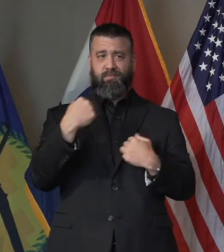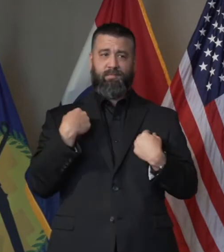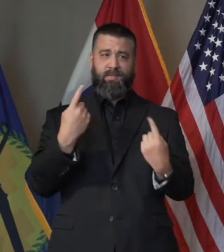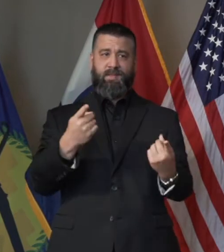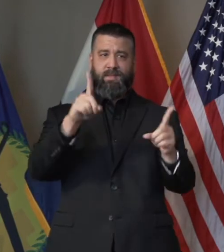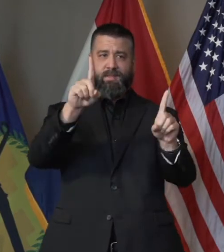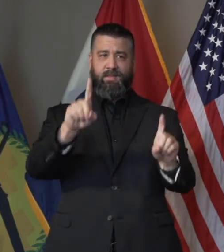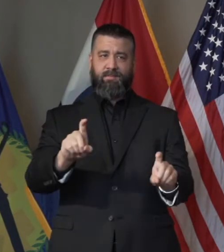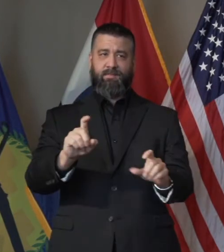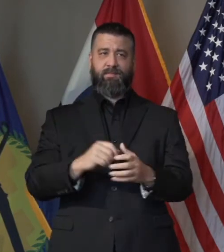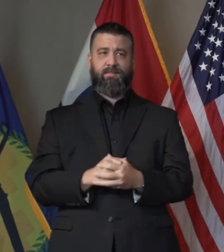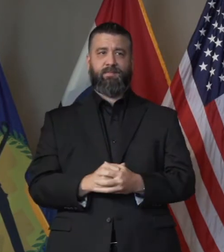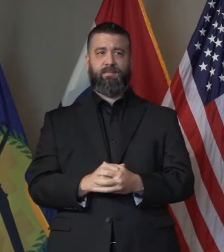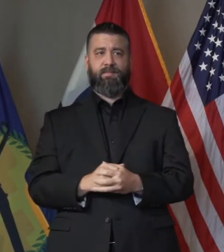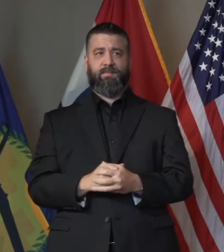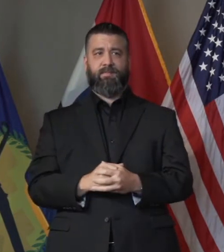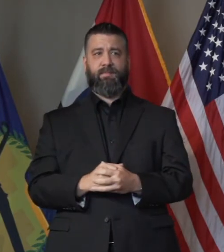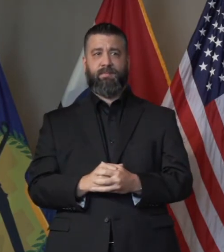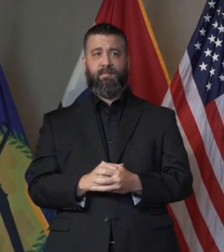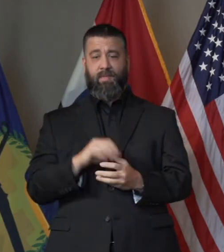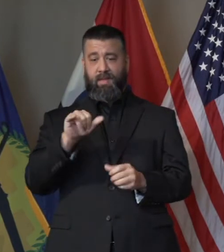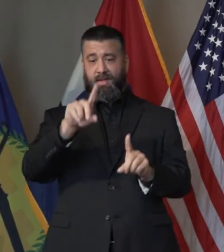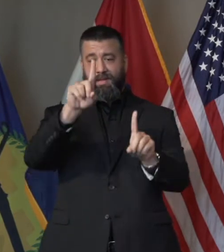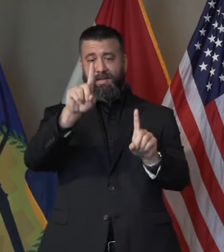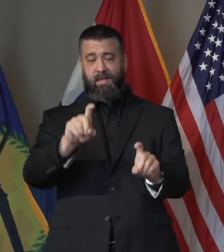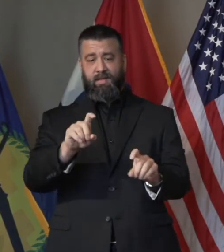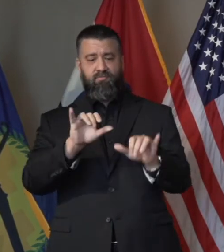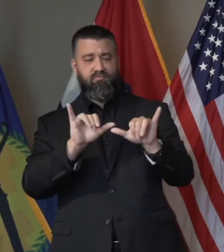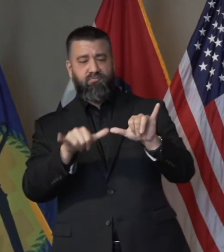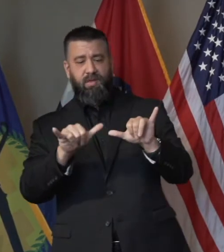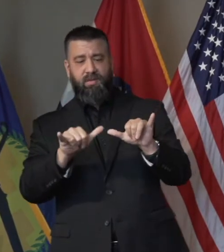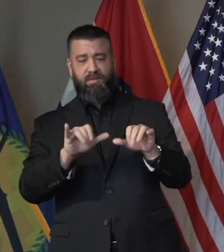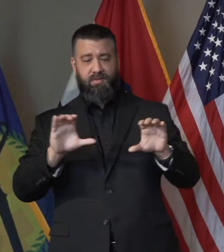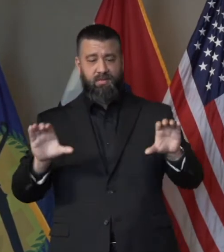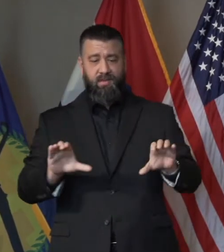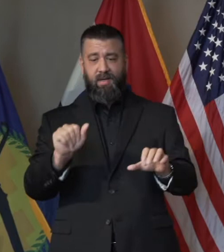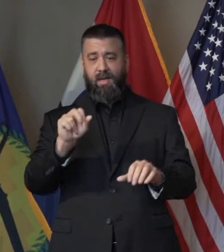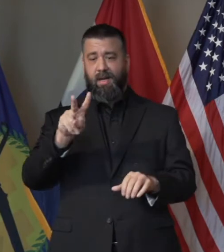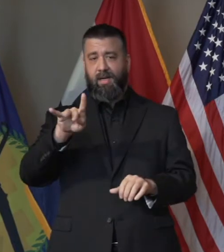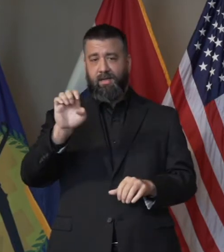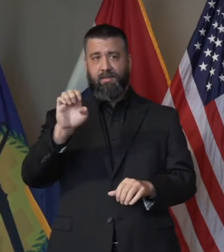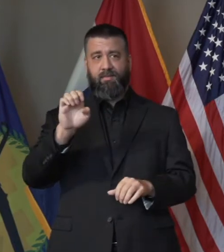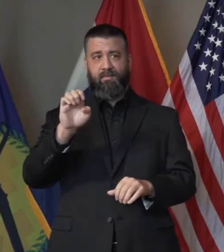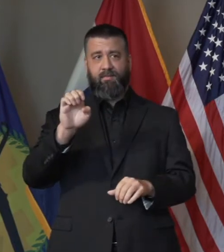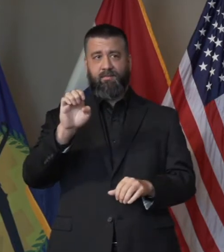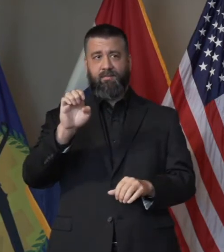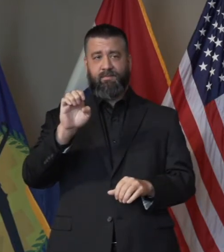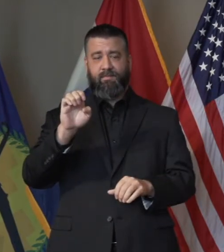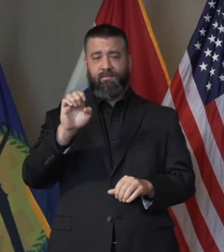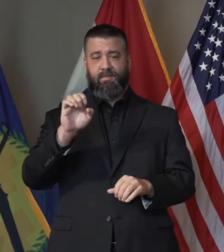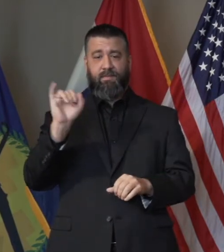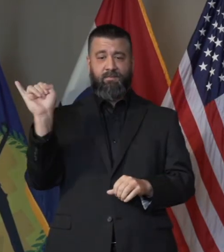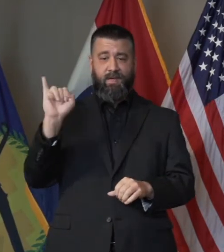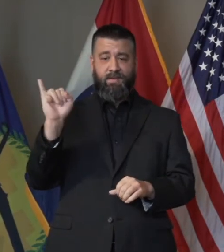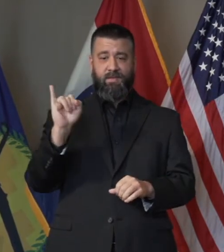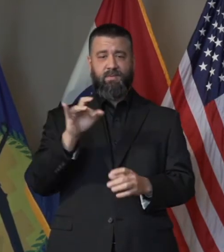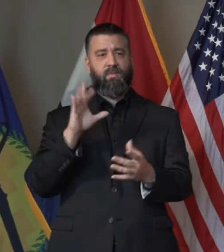conducted. The testing measured the active COVID-19 infections based on nasal swab